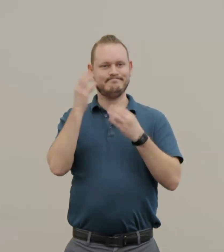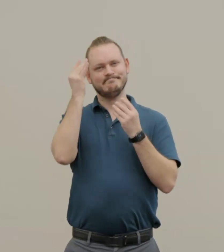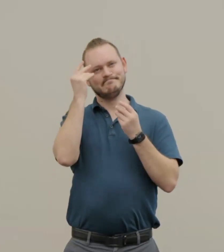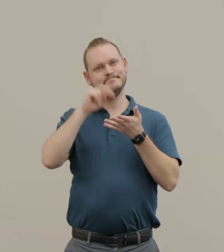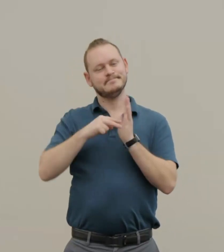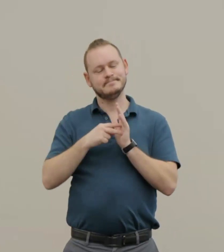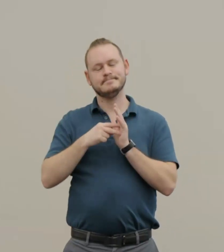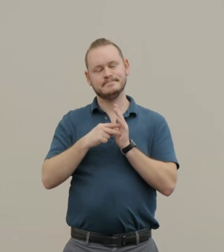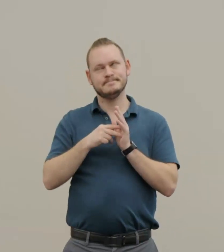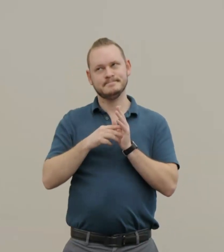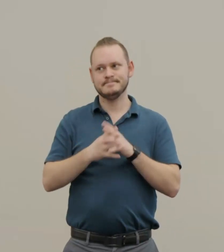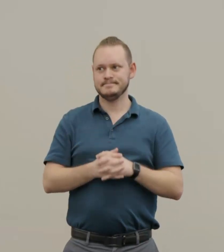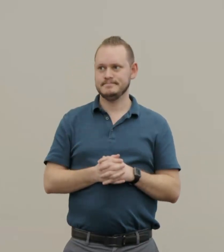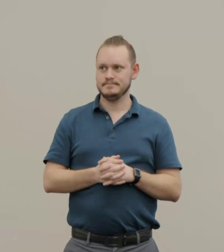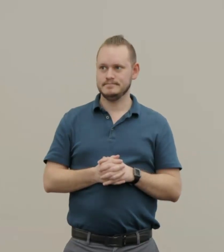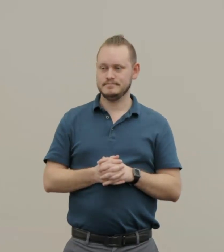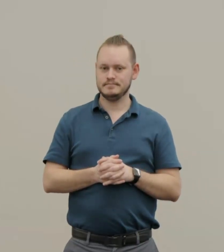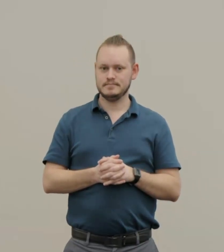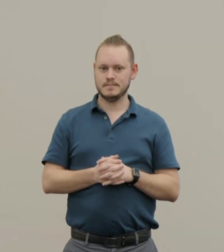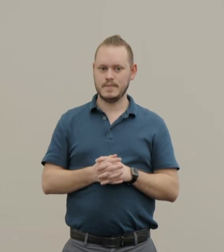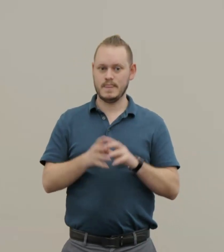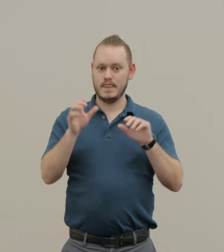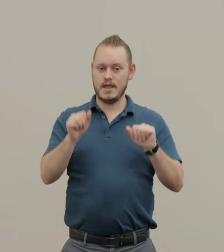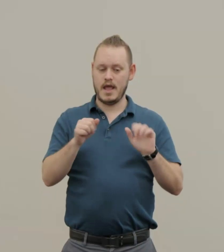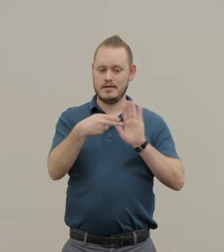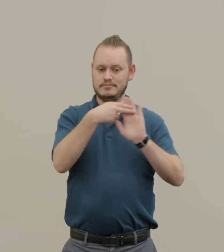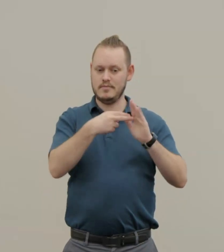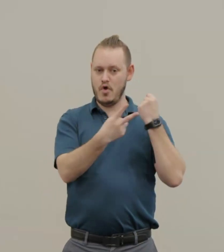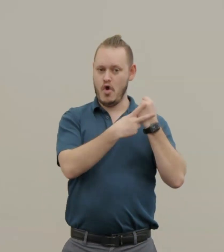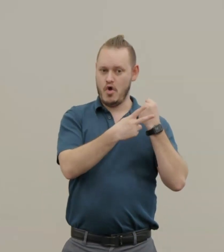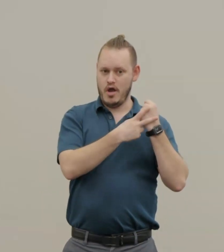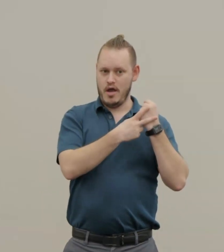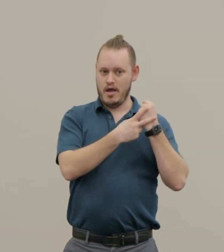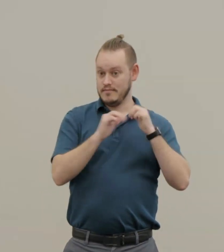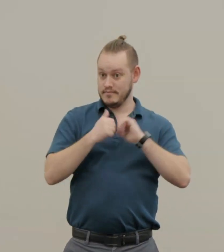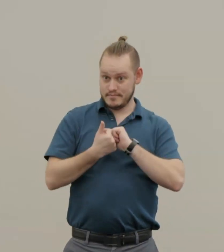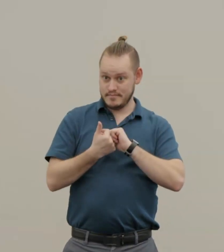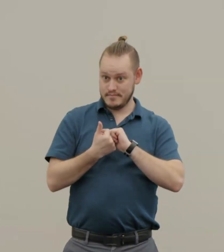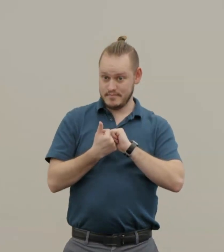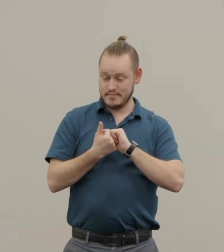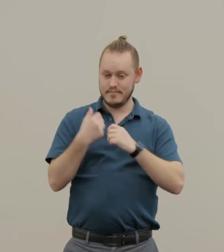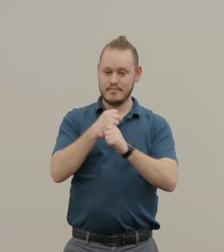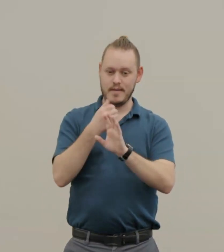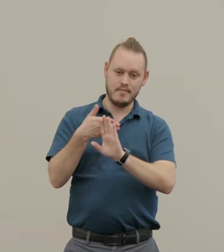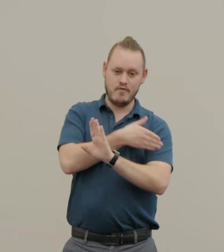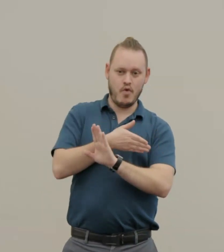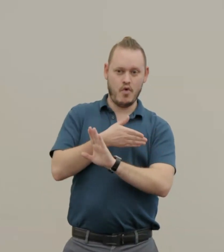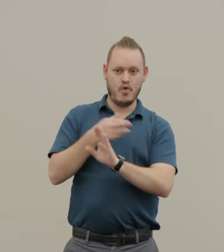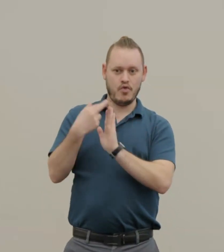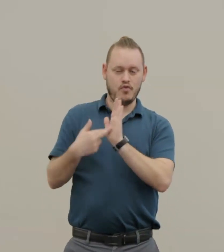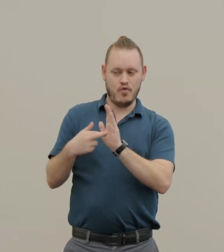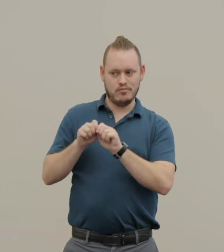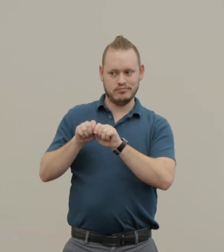means. It can be considered archive content if it was created before the rule